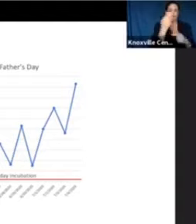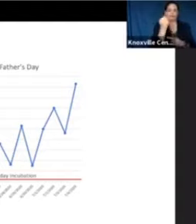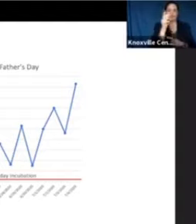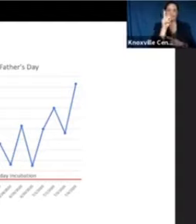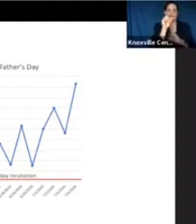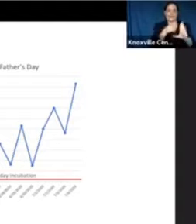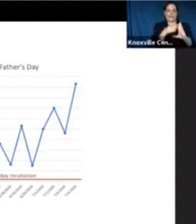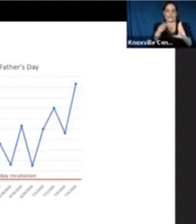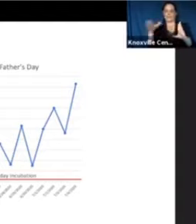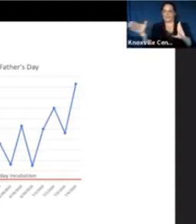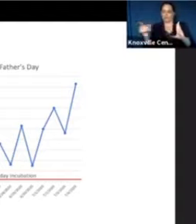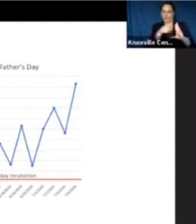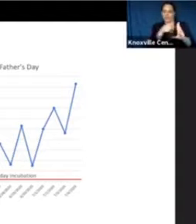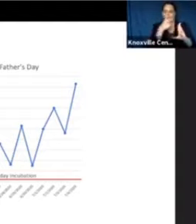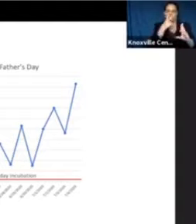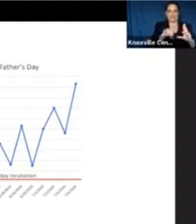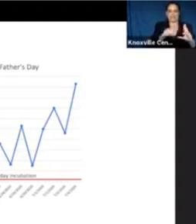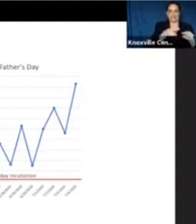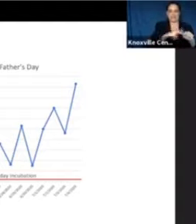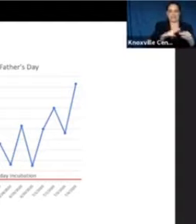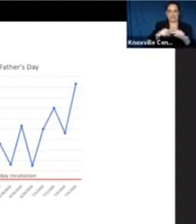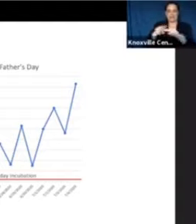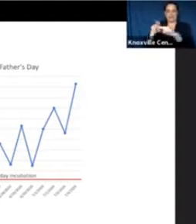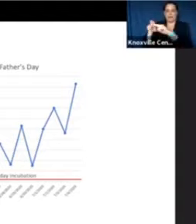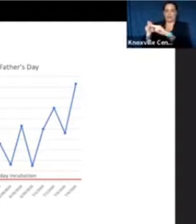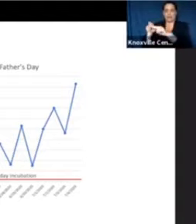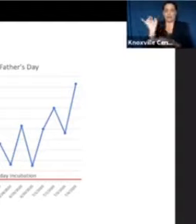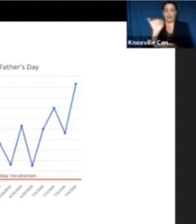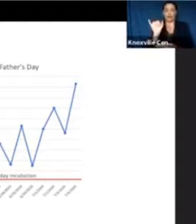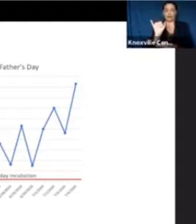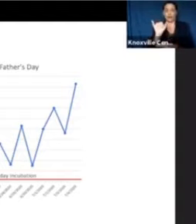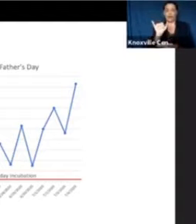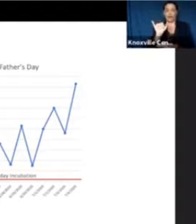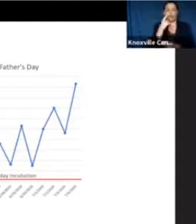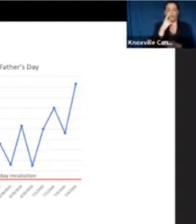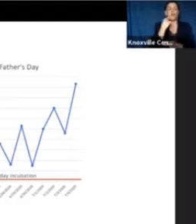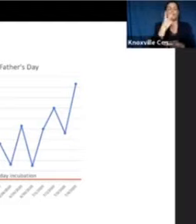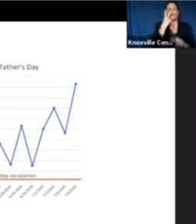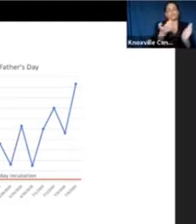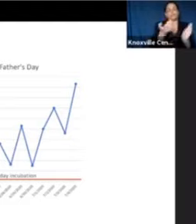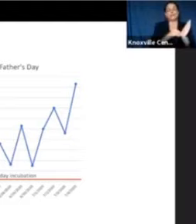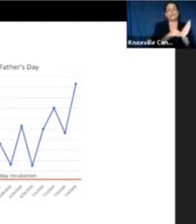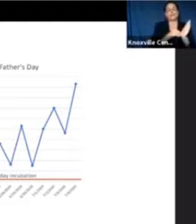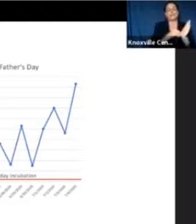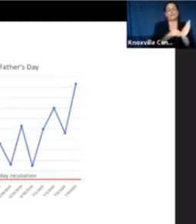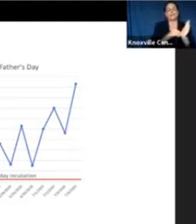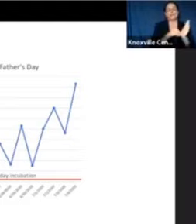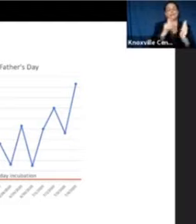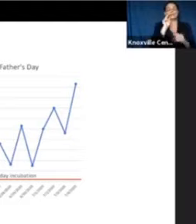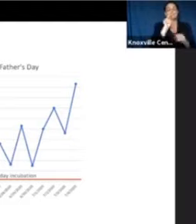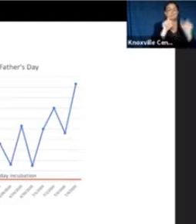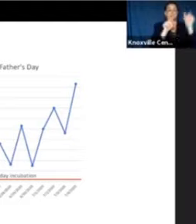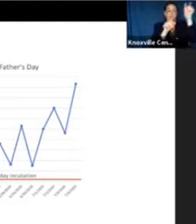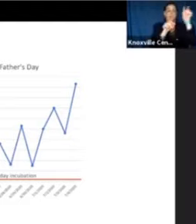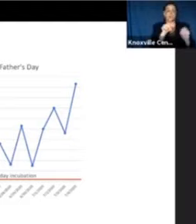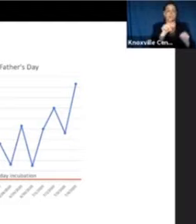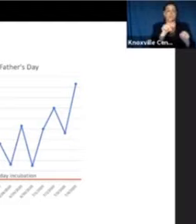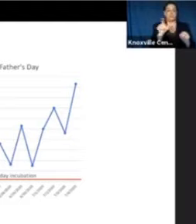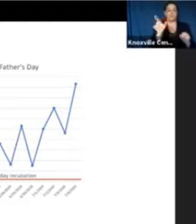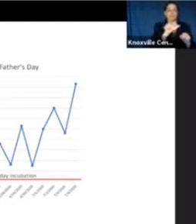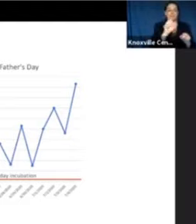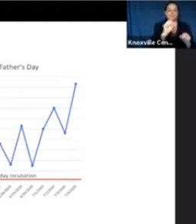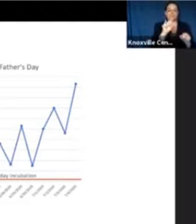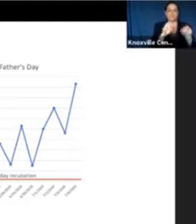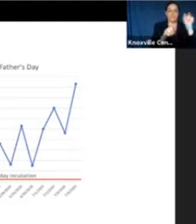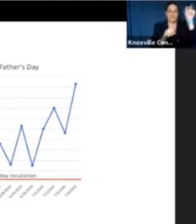and watch our cases go up after that as well. And see, again, if you look on the y-axis on the left side,